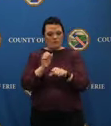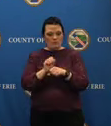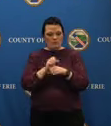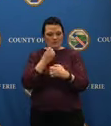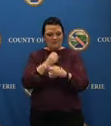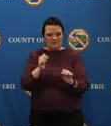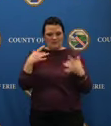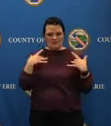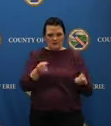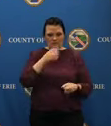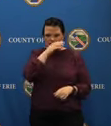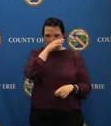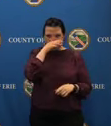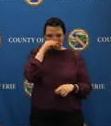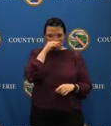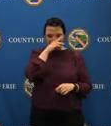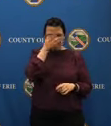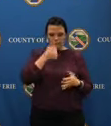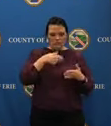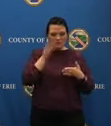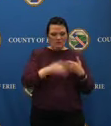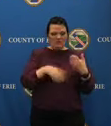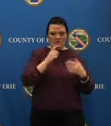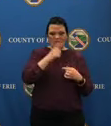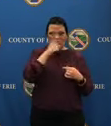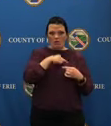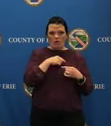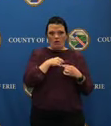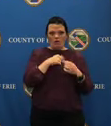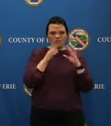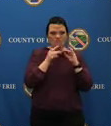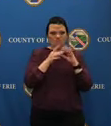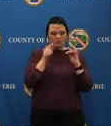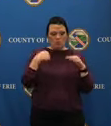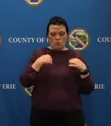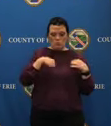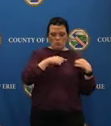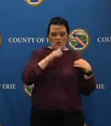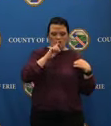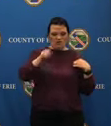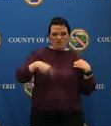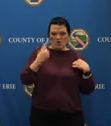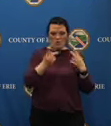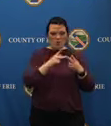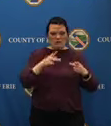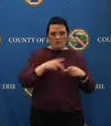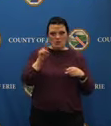And they also want to end the false narrative that we are the only place in the United States that is not testing.